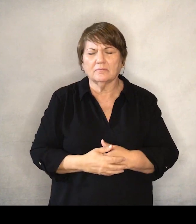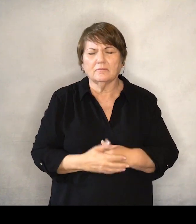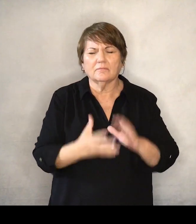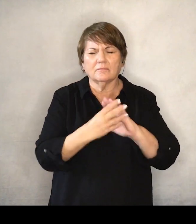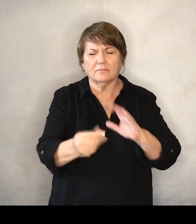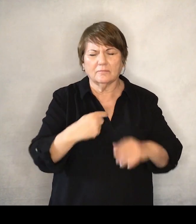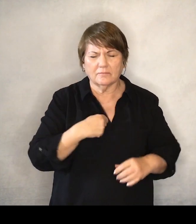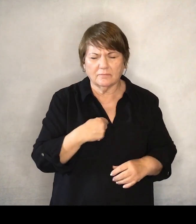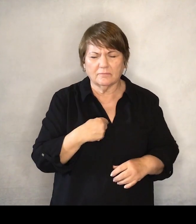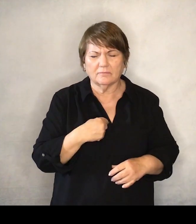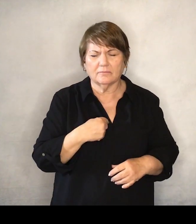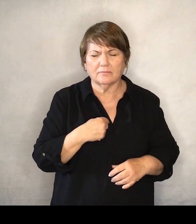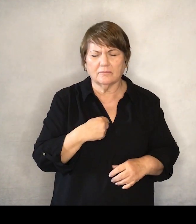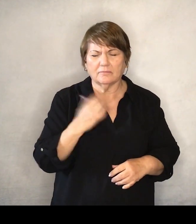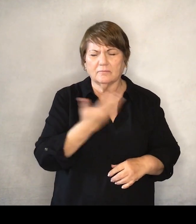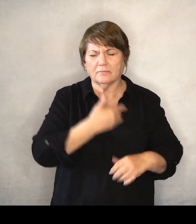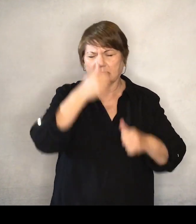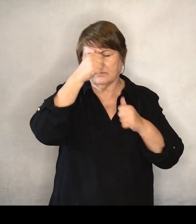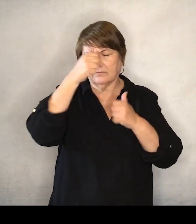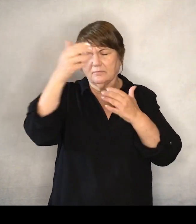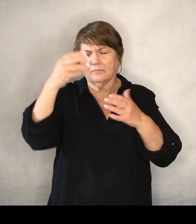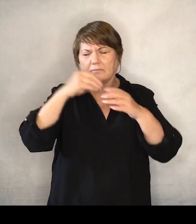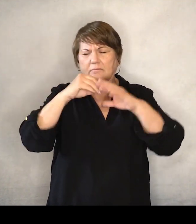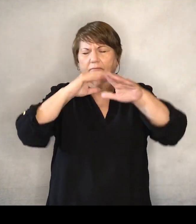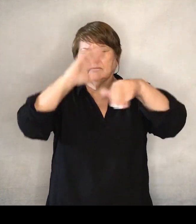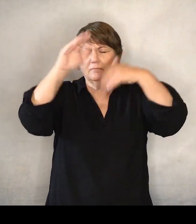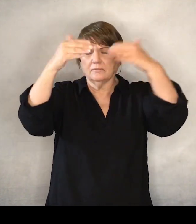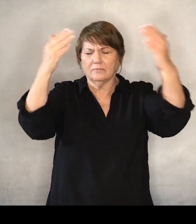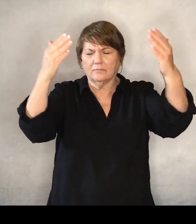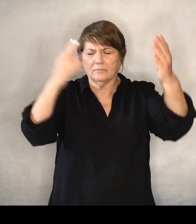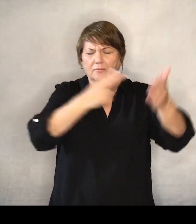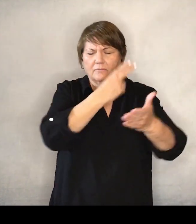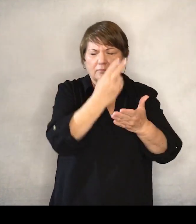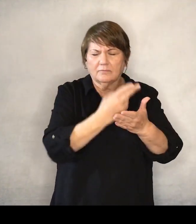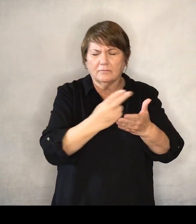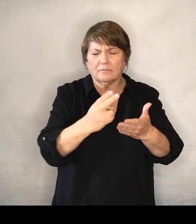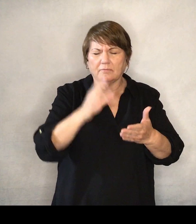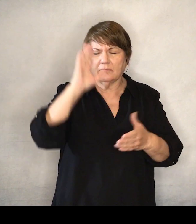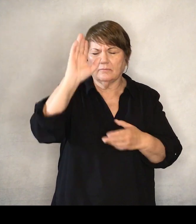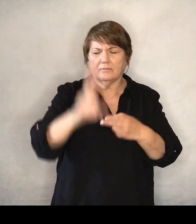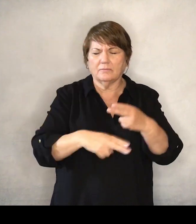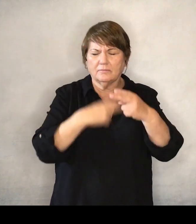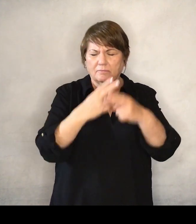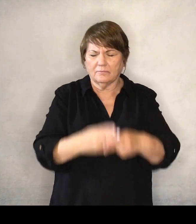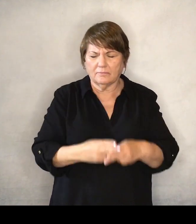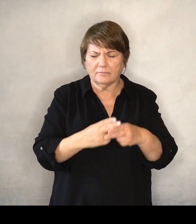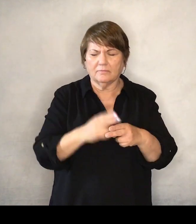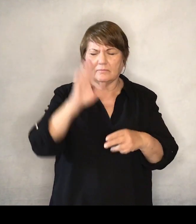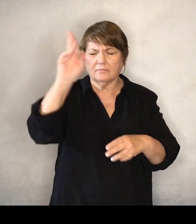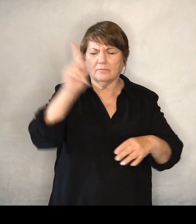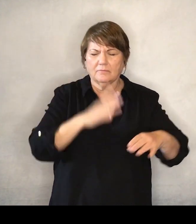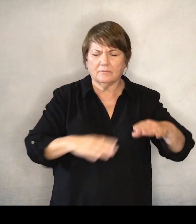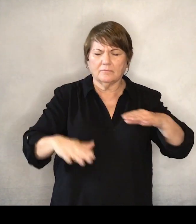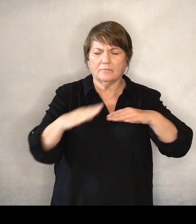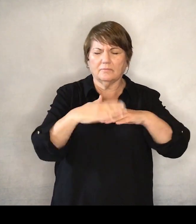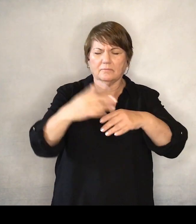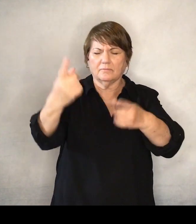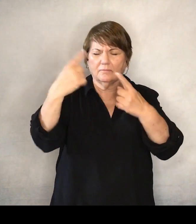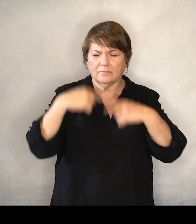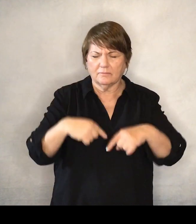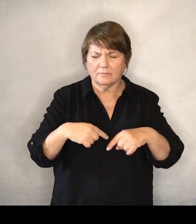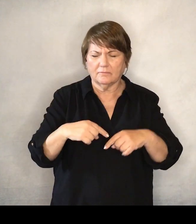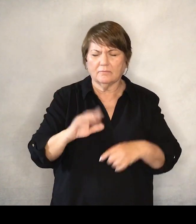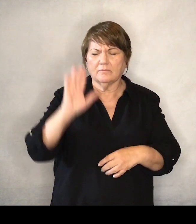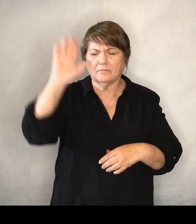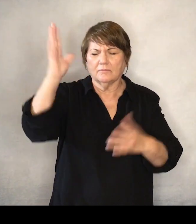Lord's Prayer. Our Father, which art in heaven, hallowed be thy name. Thy